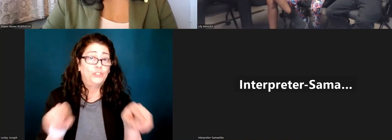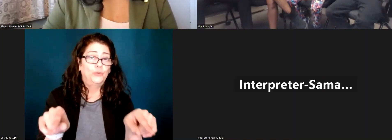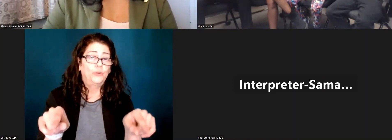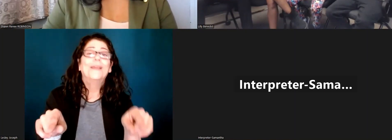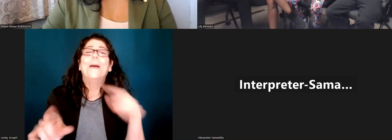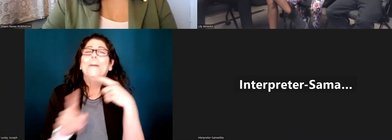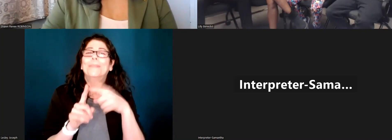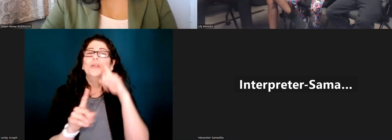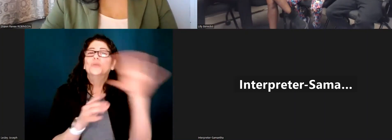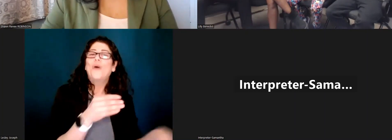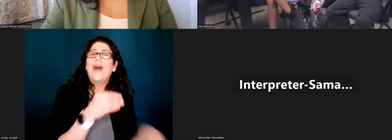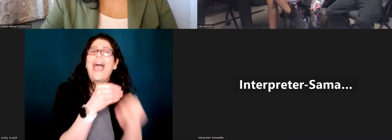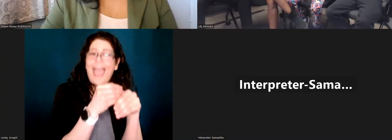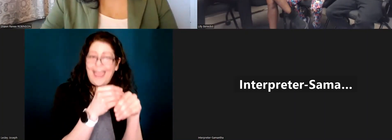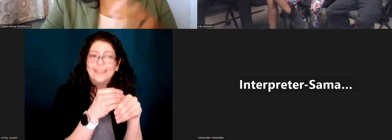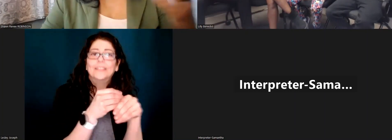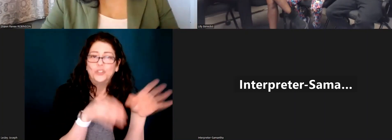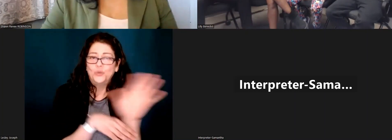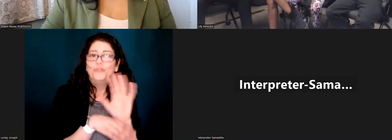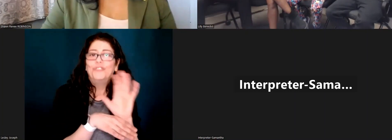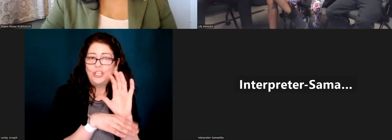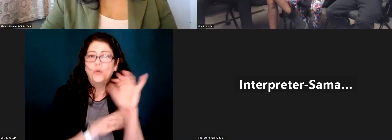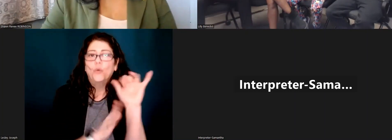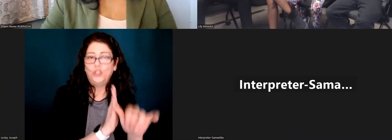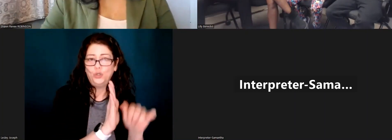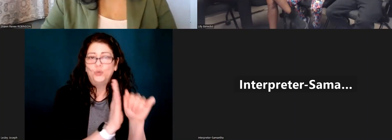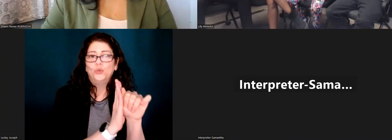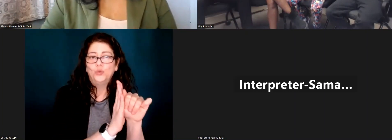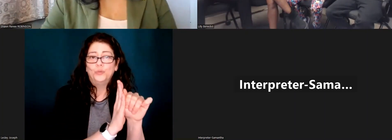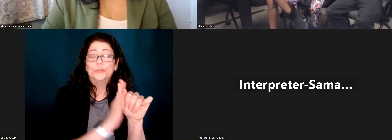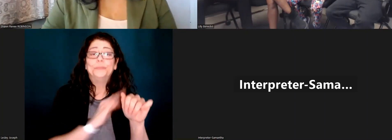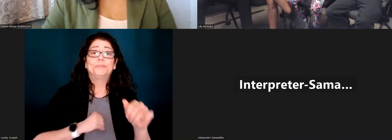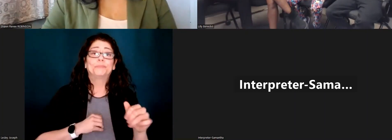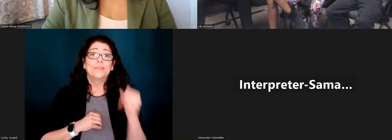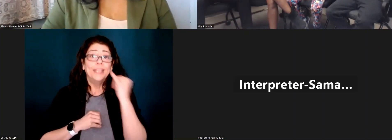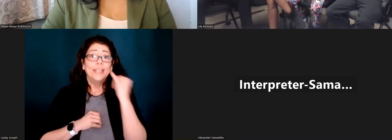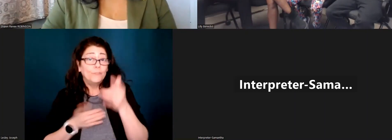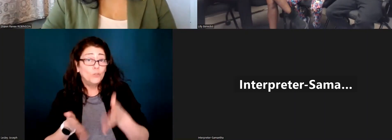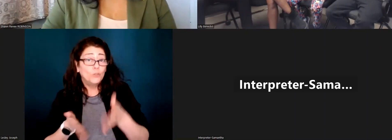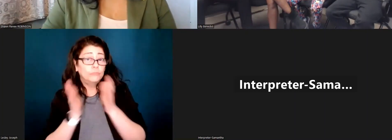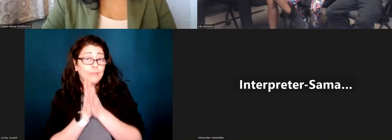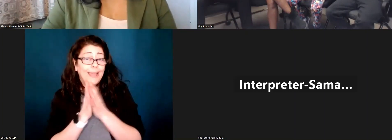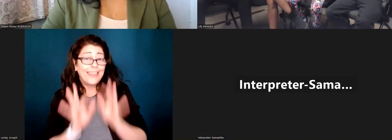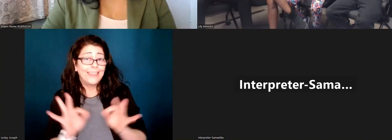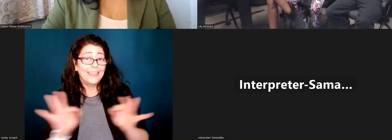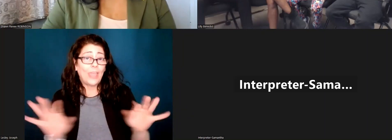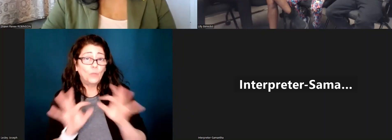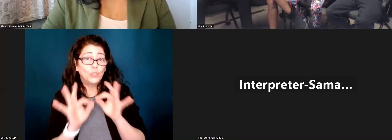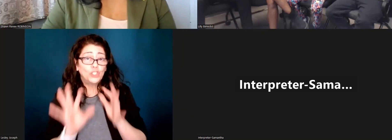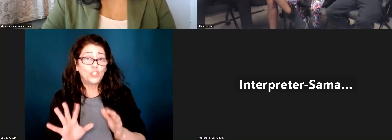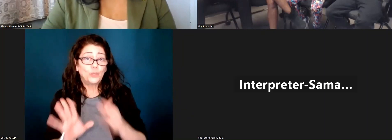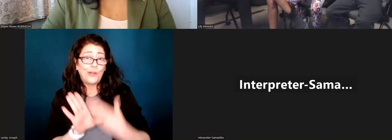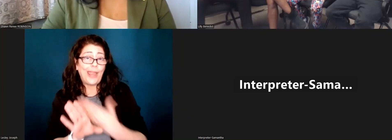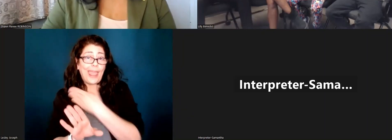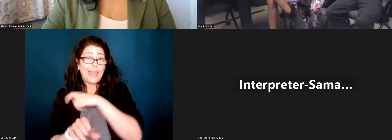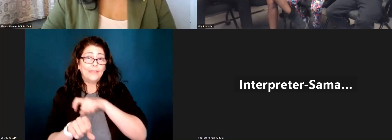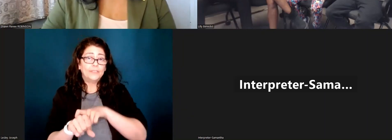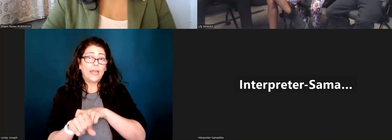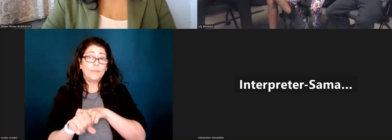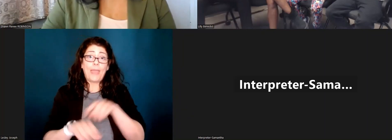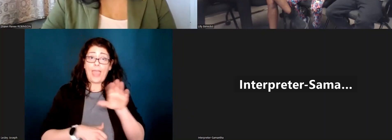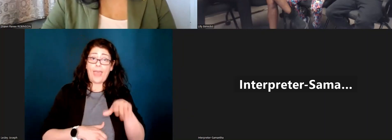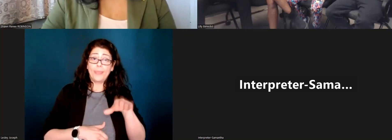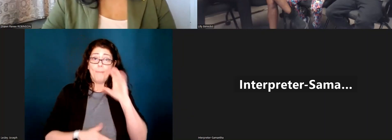onto the YouTube page. If you've requested a language interpreter in advance, there should be a globe at the bottom of